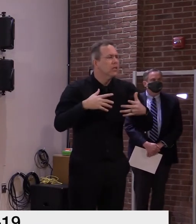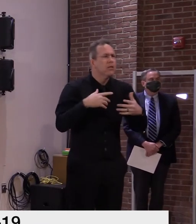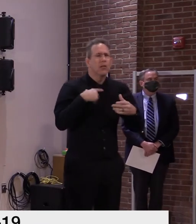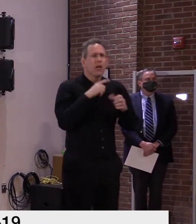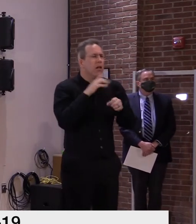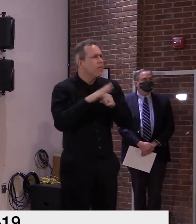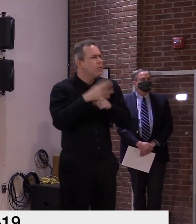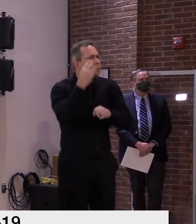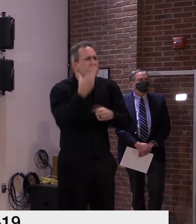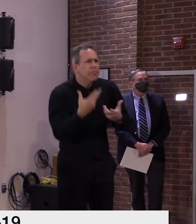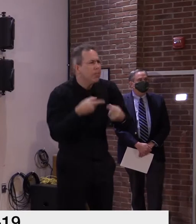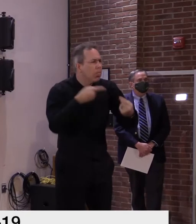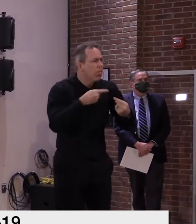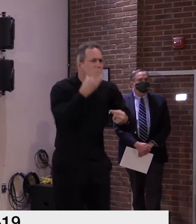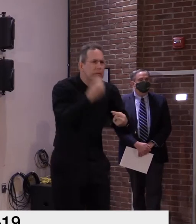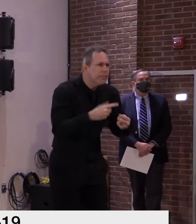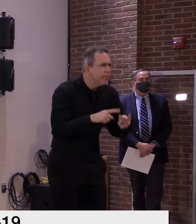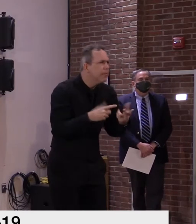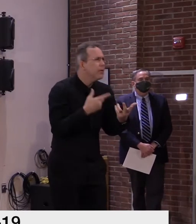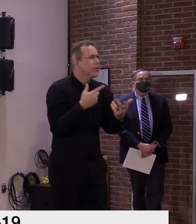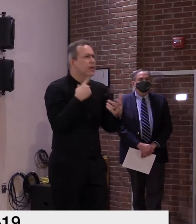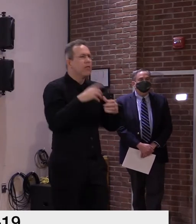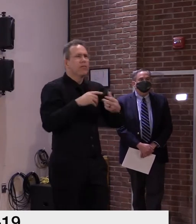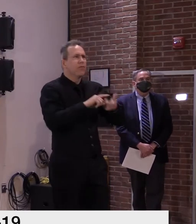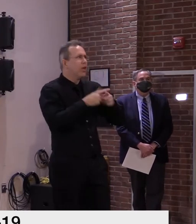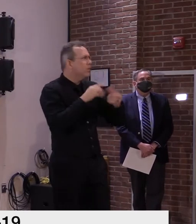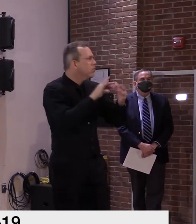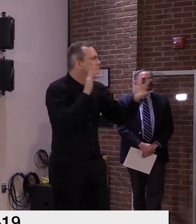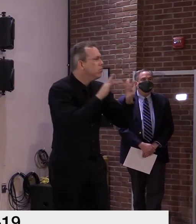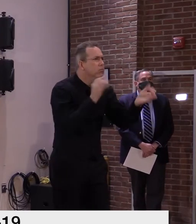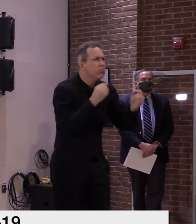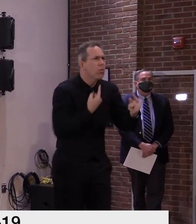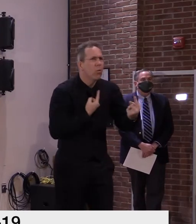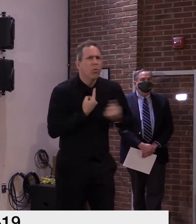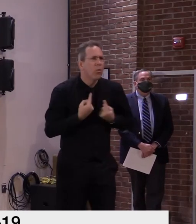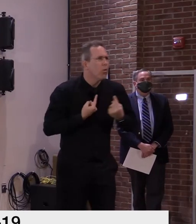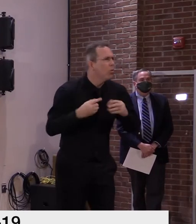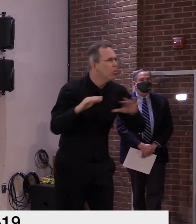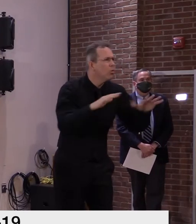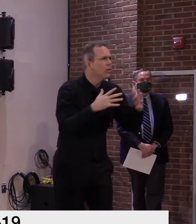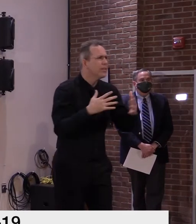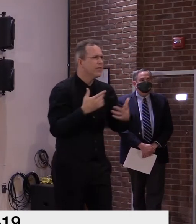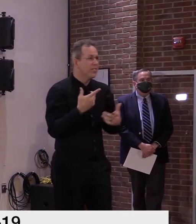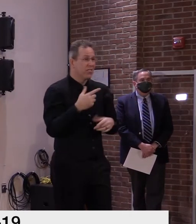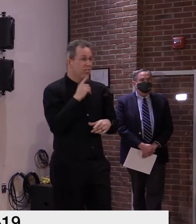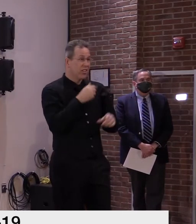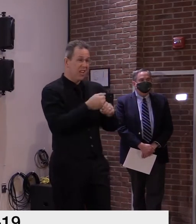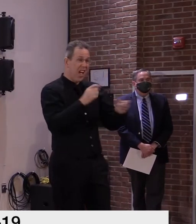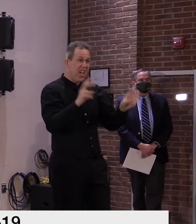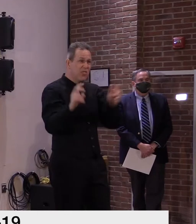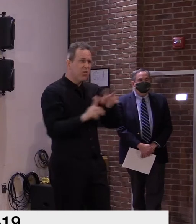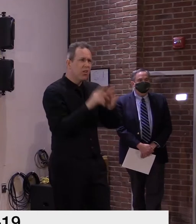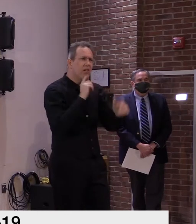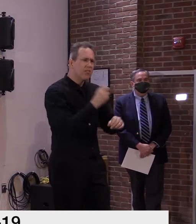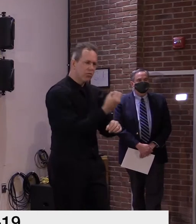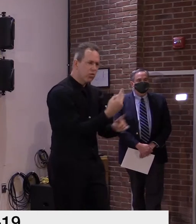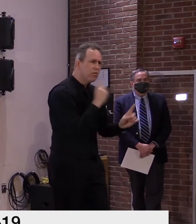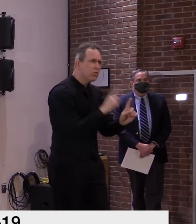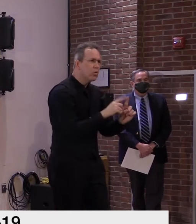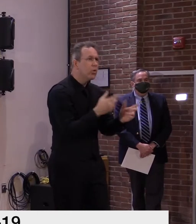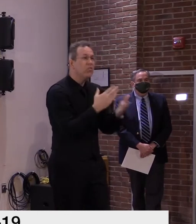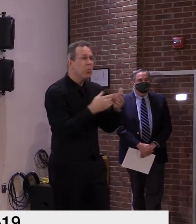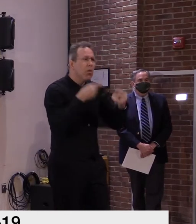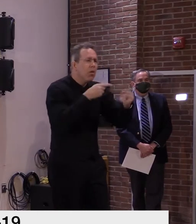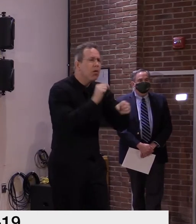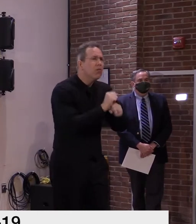Some kids have reported spending 12 to 14 hours every day online. Just